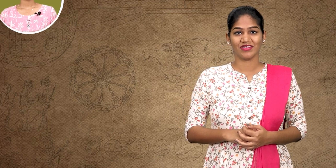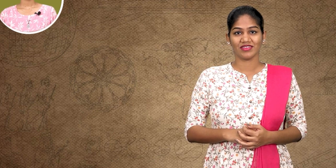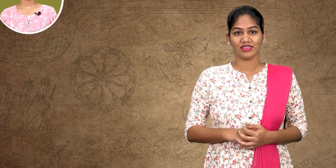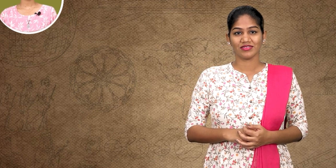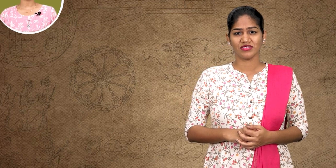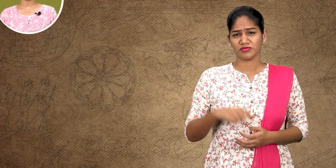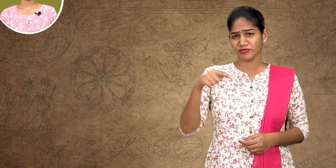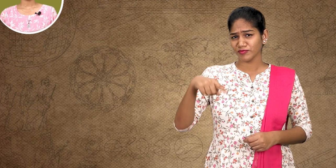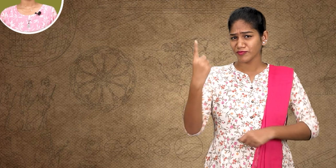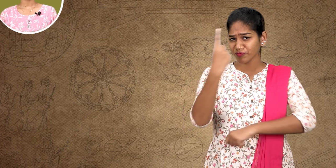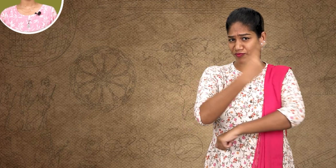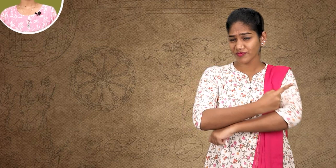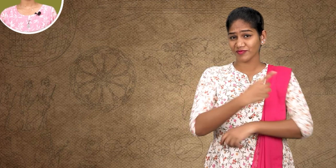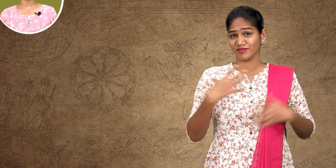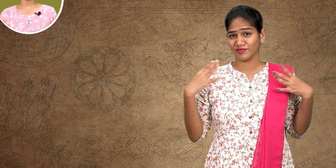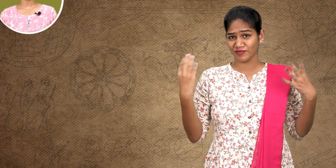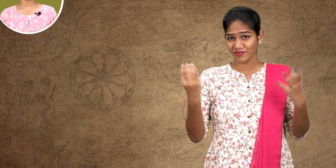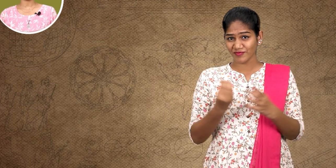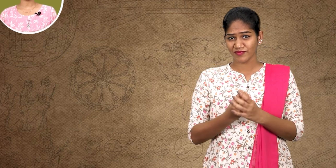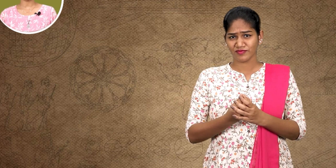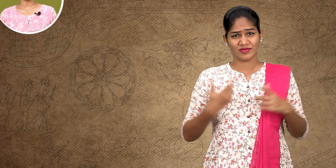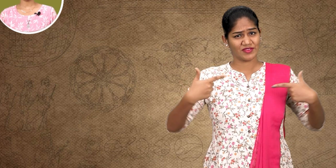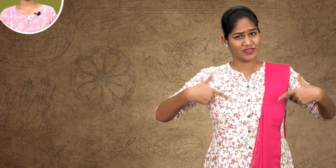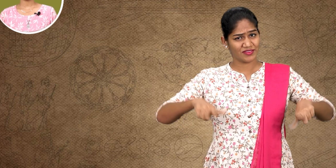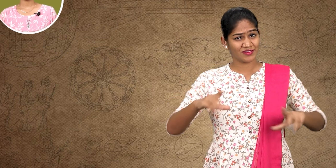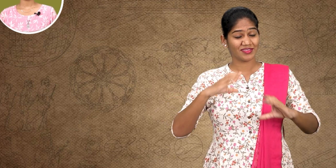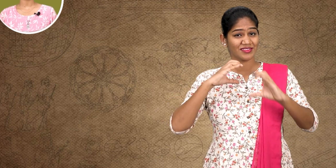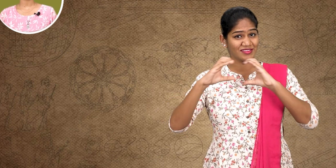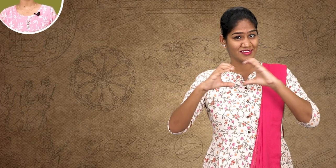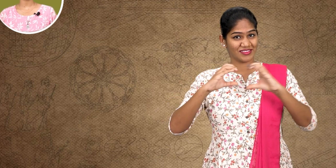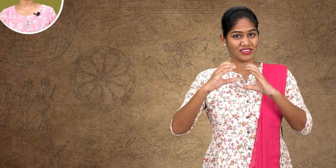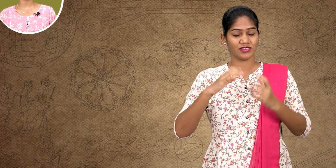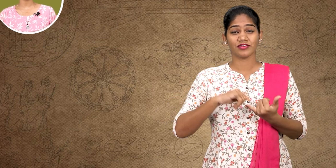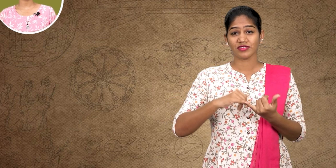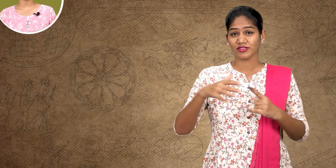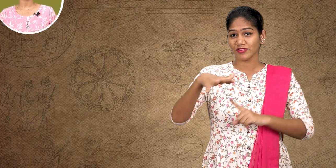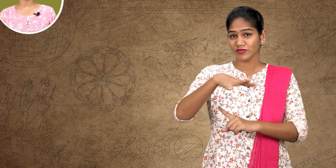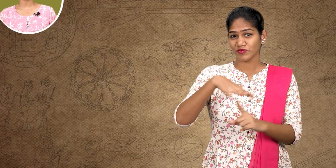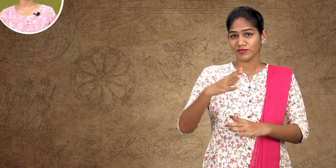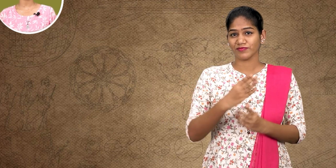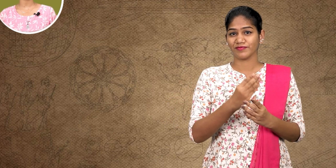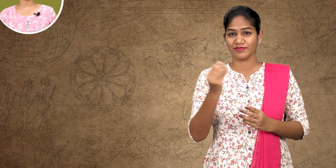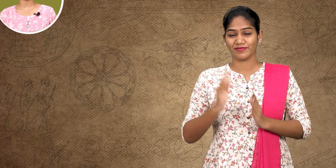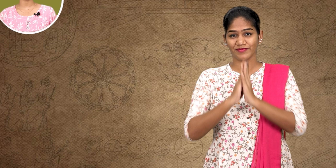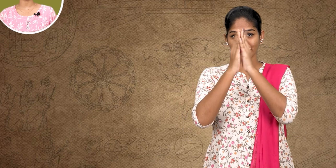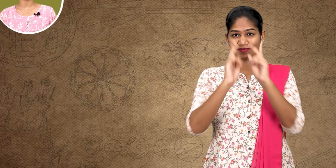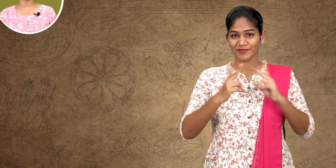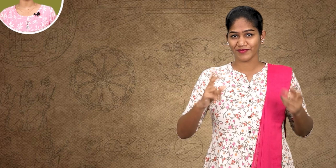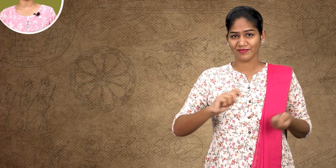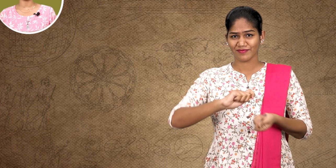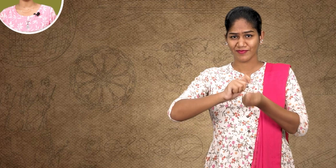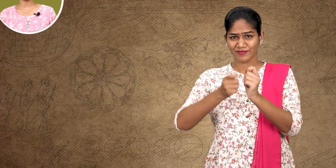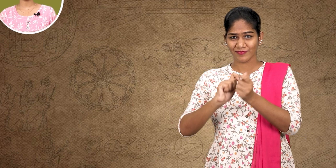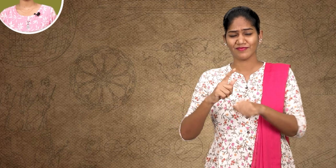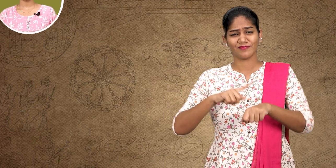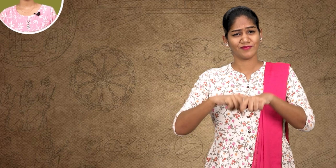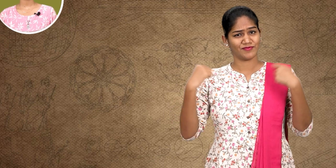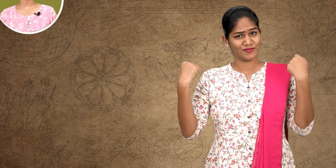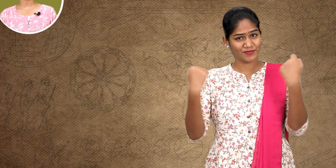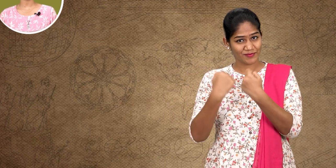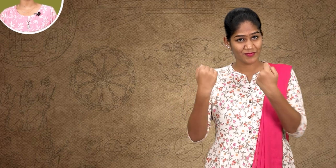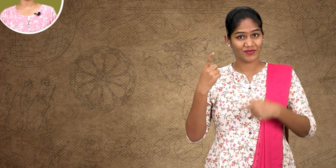Today we are going to discuss the social and religious reform movements